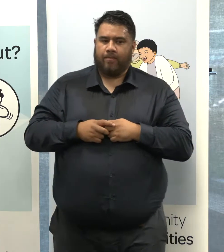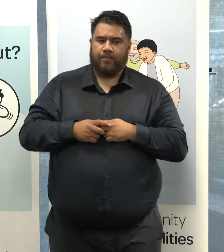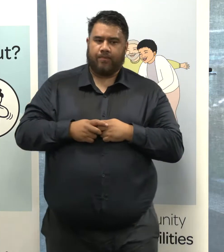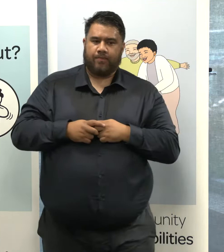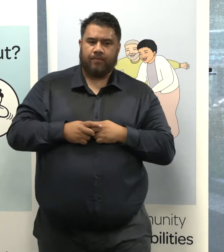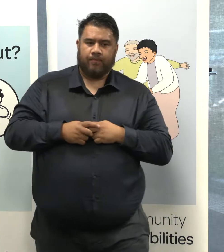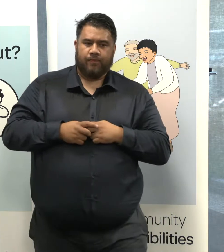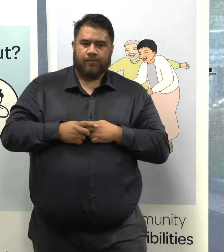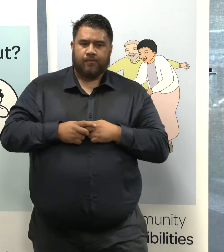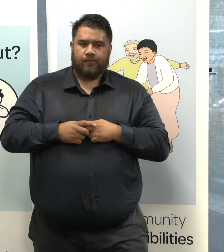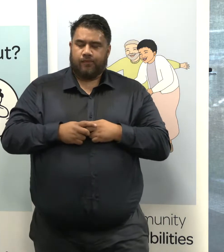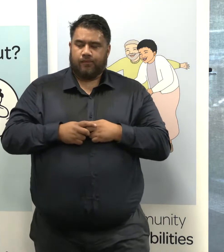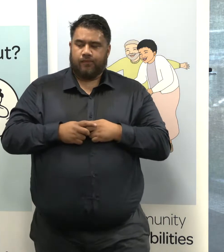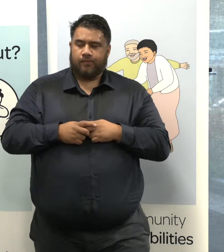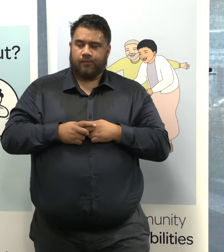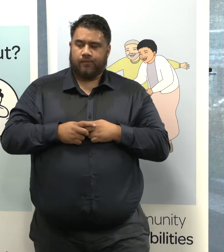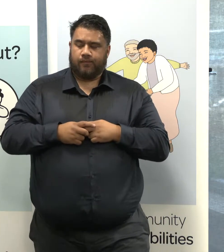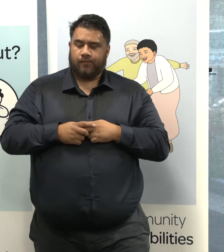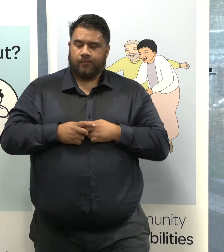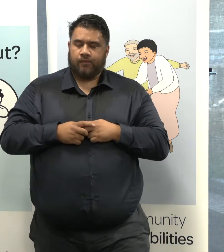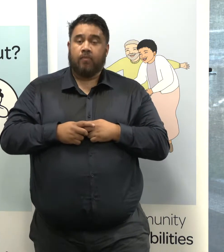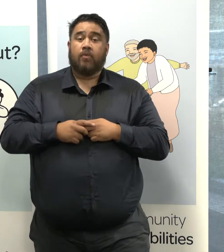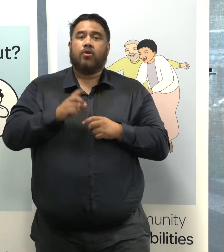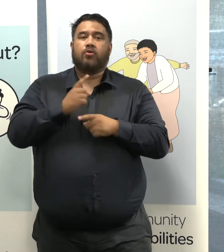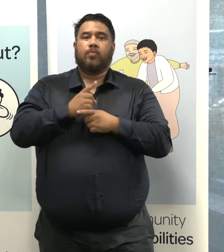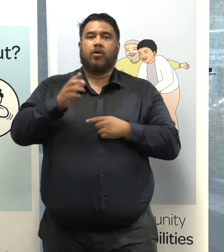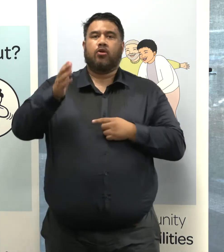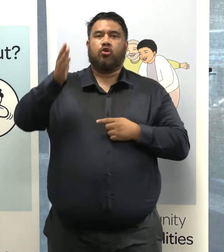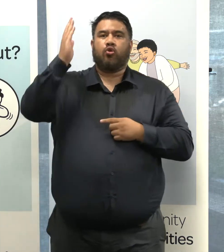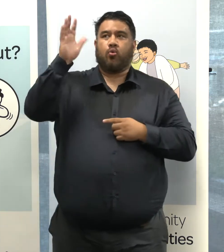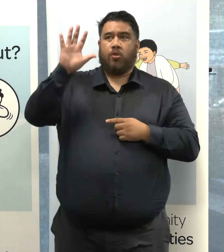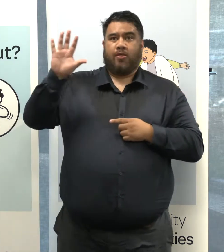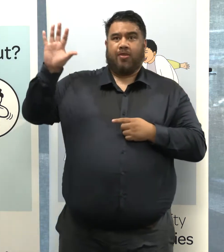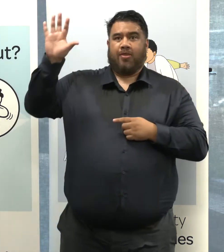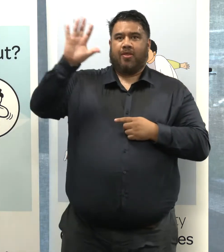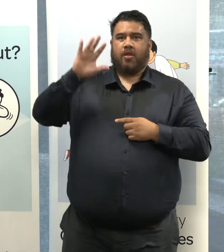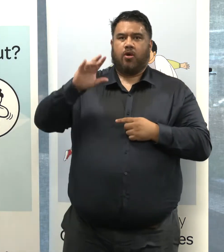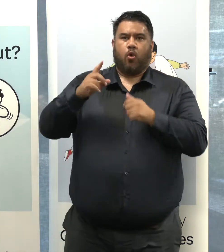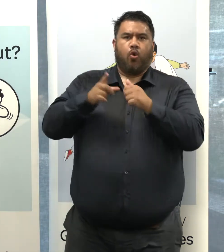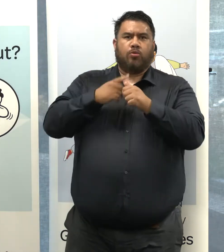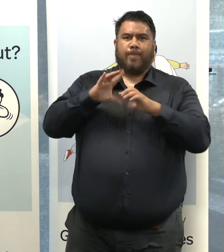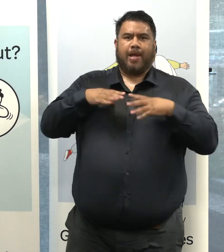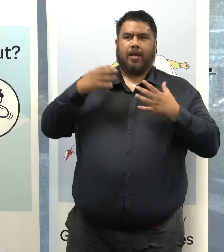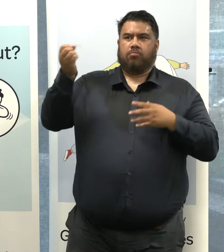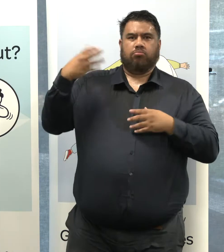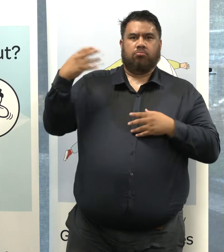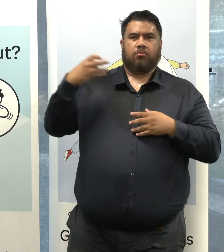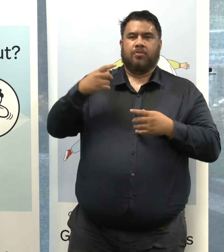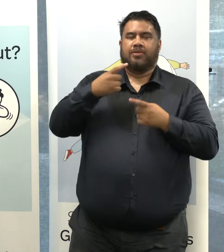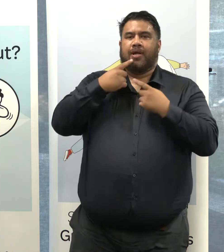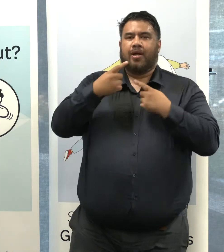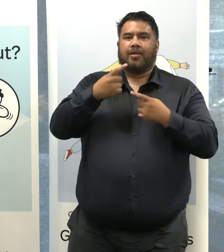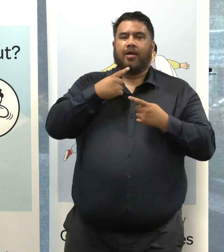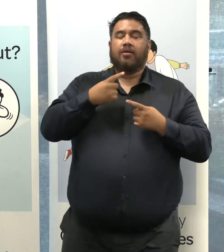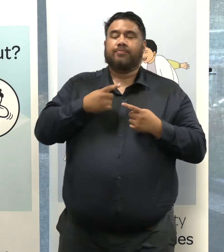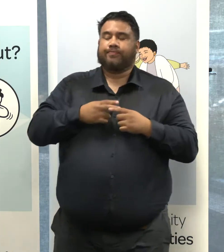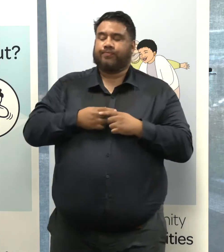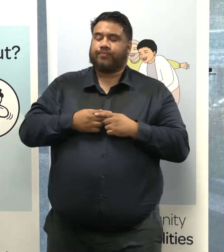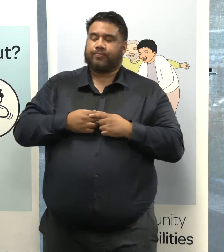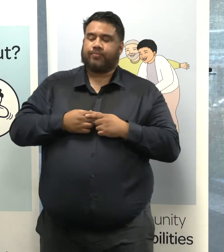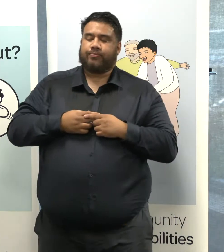Yes, so just a breakdown. Now, this is just for the northern region where we get an automatic data feed. In the northern region,